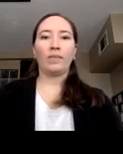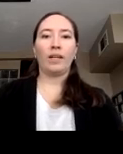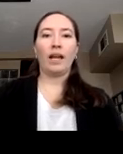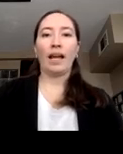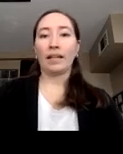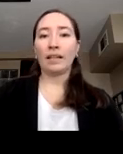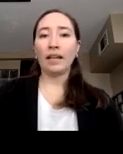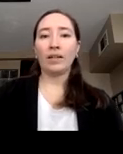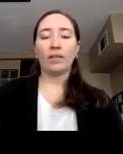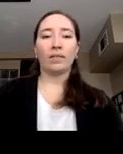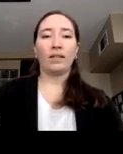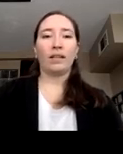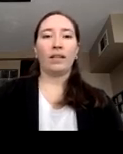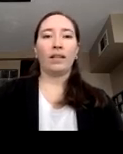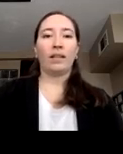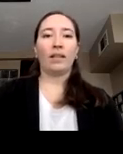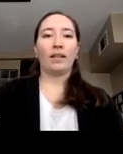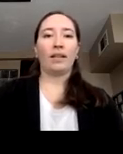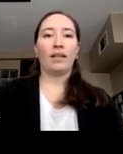So I can click